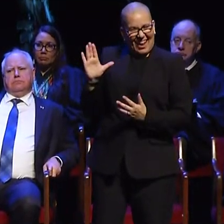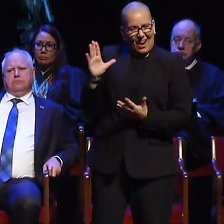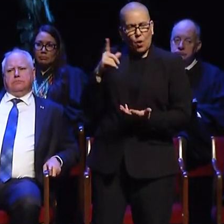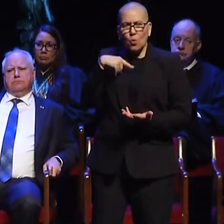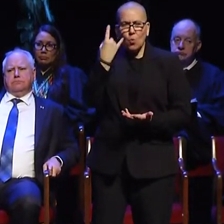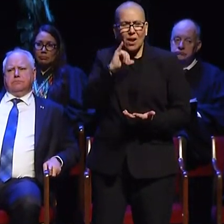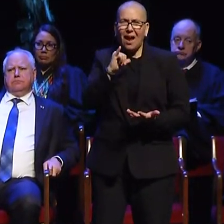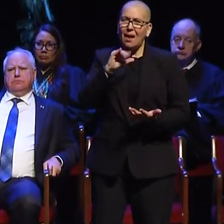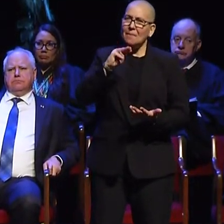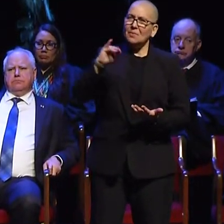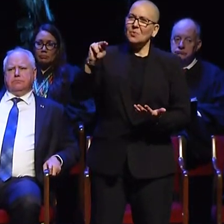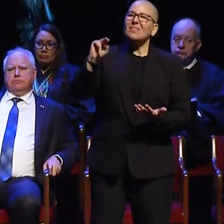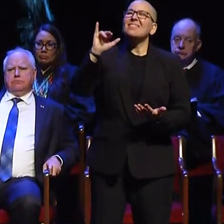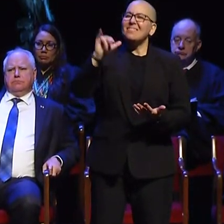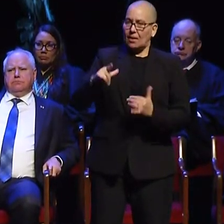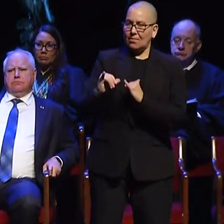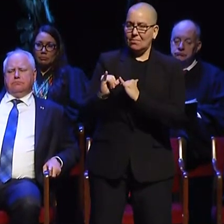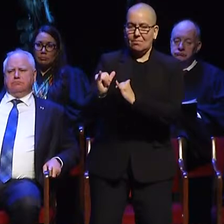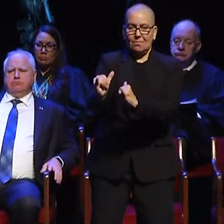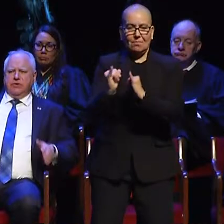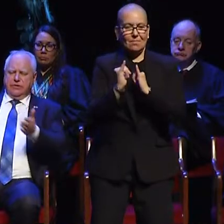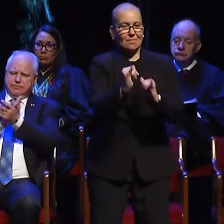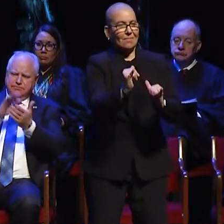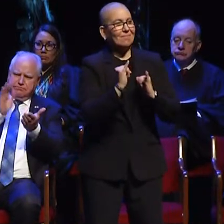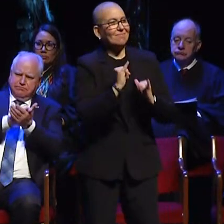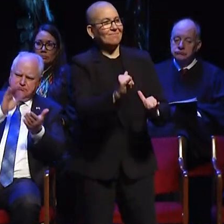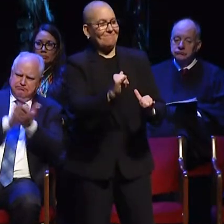each passing election.